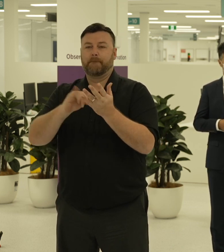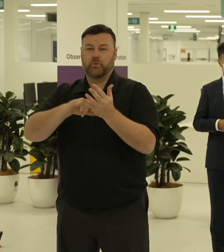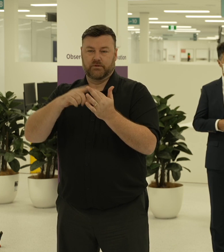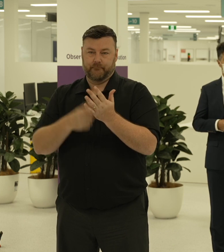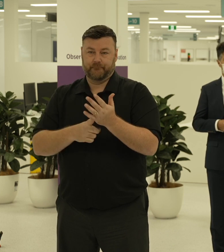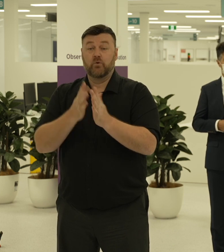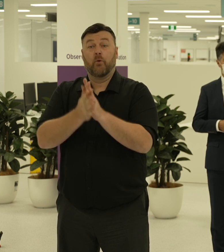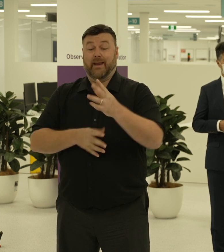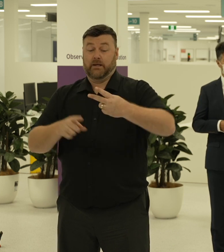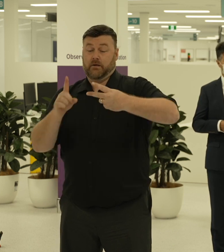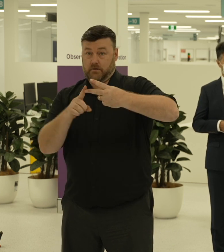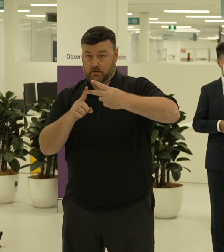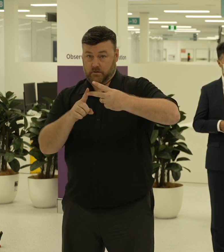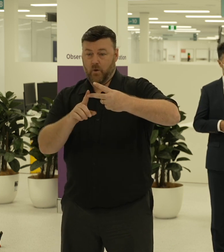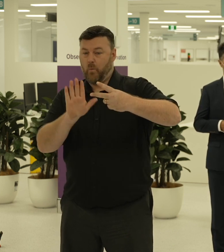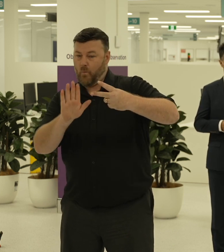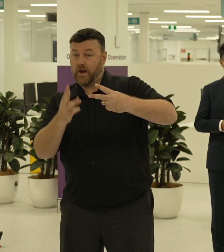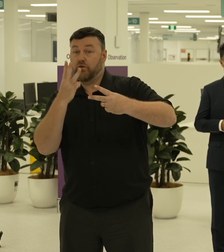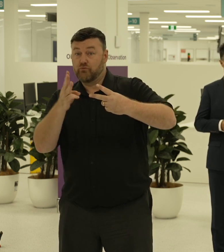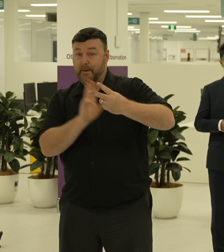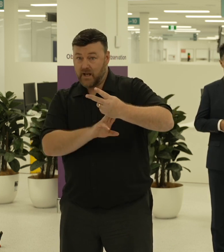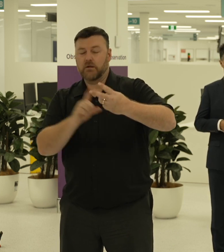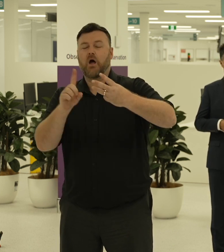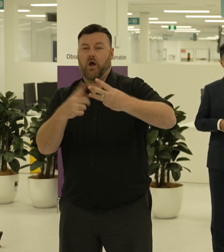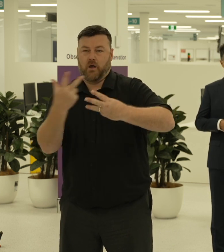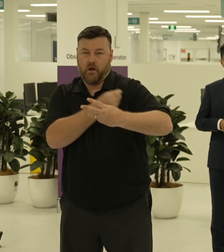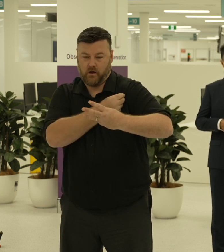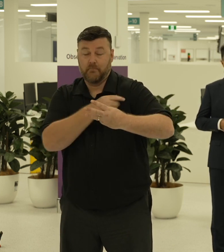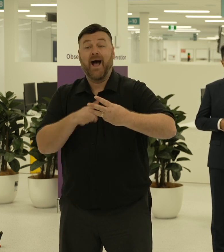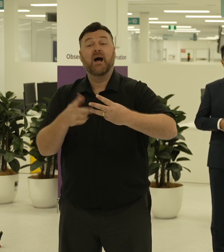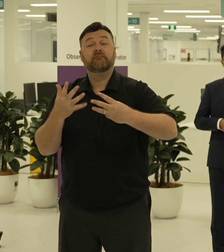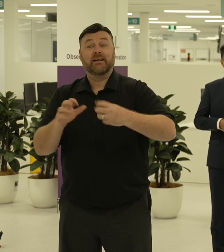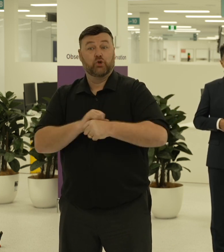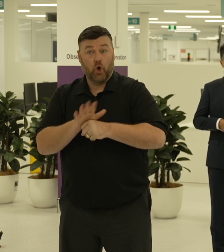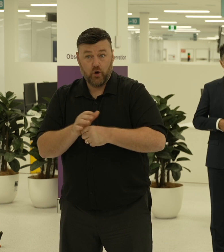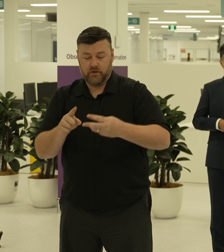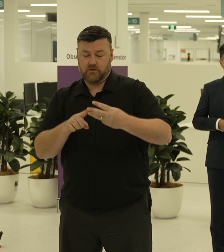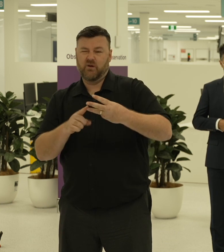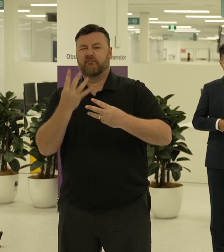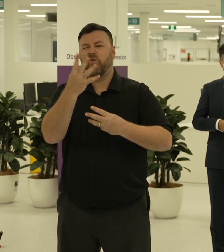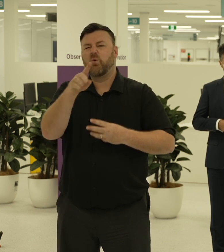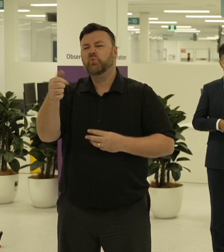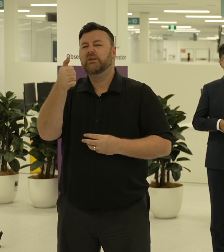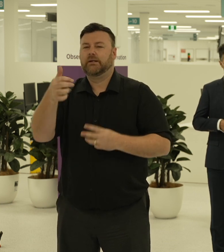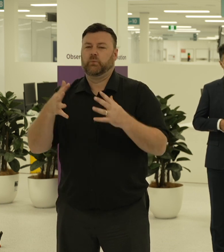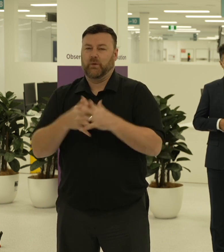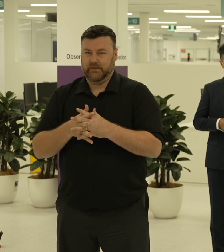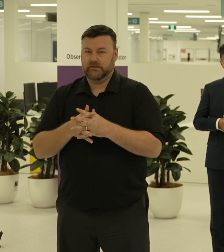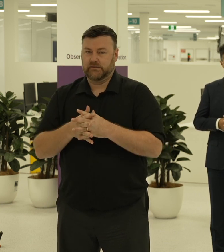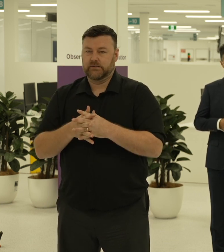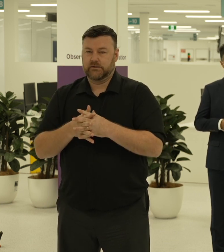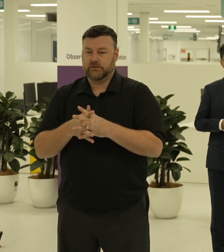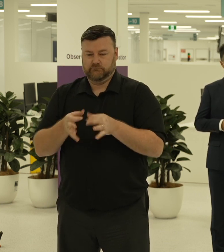3 months since your second dose vaccination if you haven't, please come forward. That's our key message today. We launched that campaign. It's incredibly important